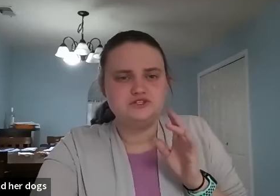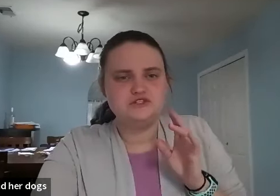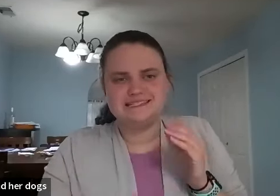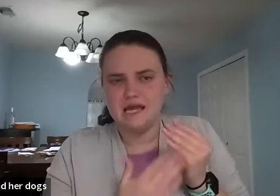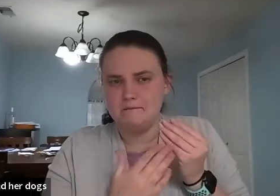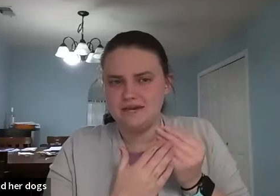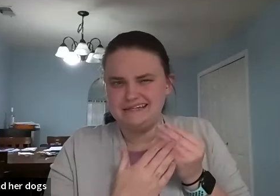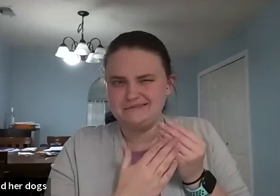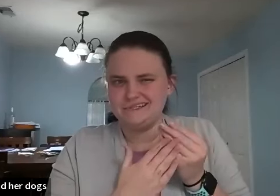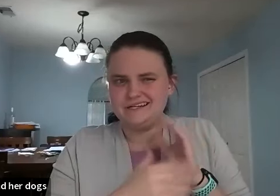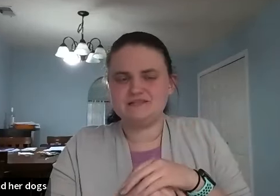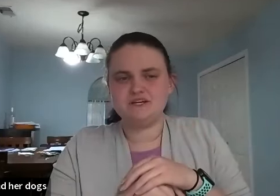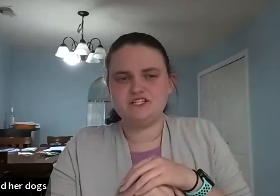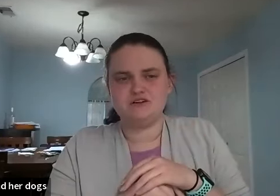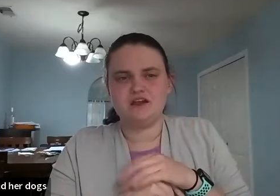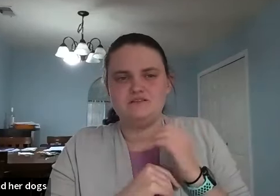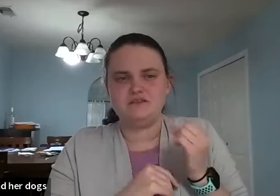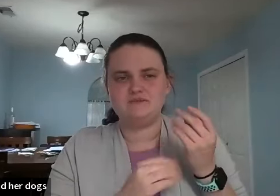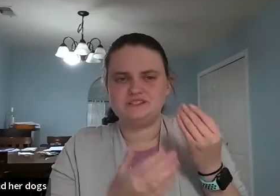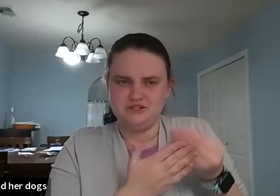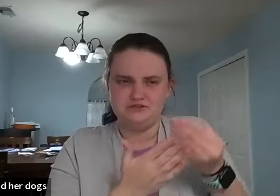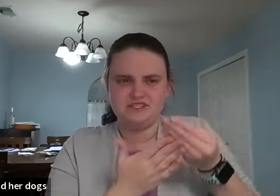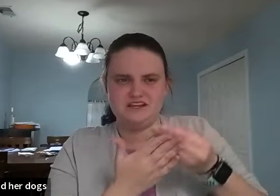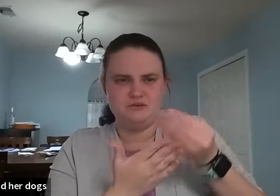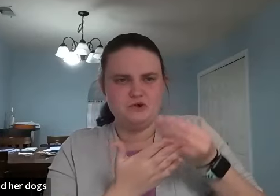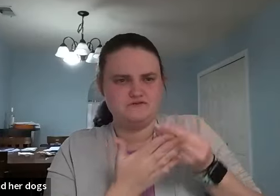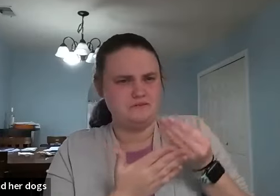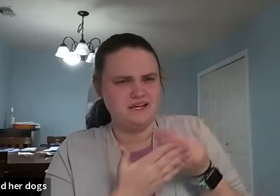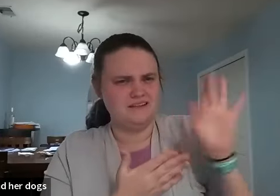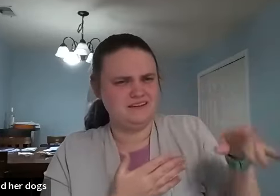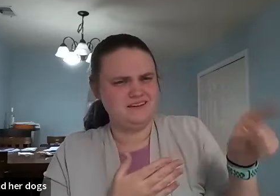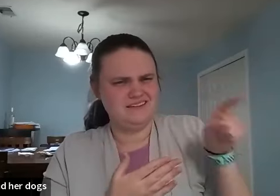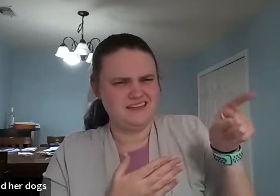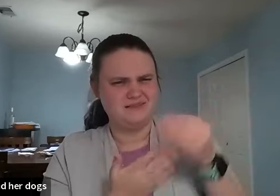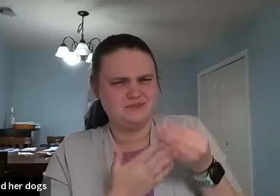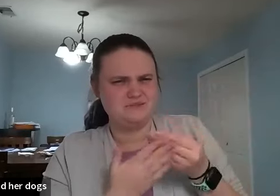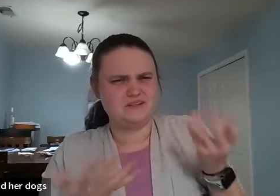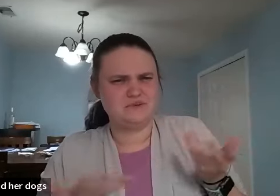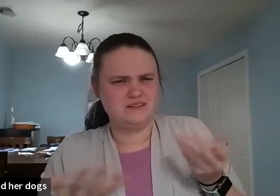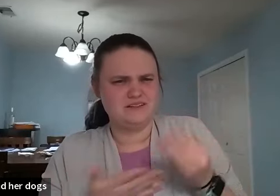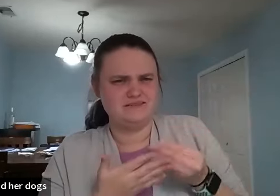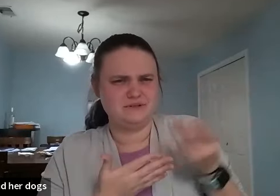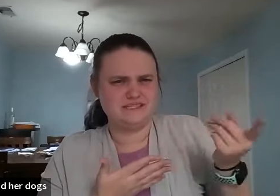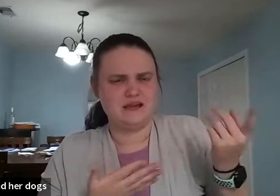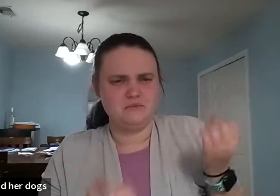Usually it's not money related as much. You're kind of, that one's like, you just kind of do the motion for money like that. What's the price? What? Like, what's that? How